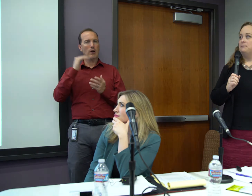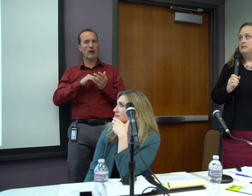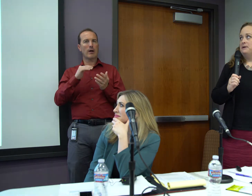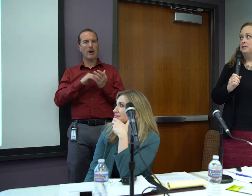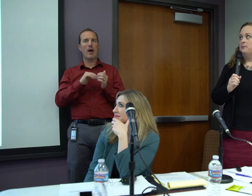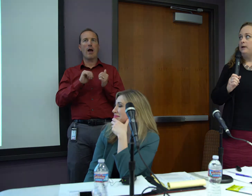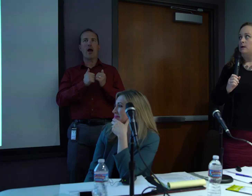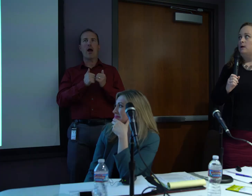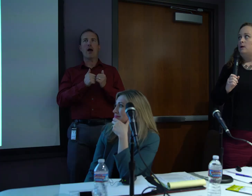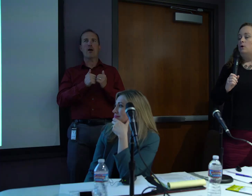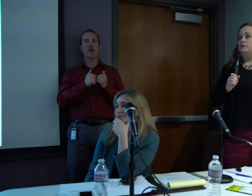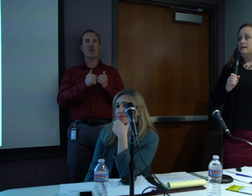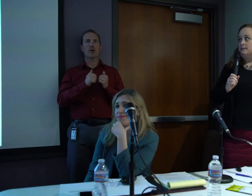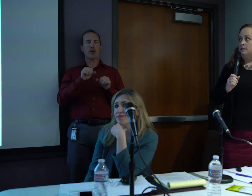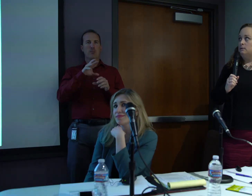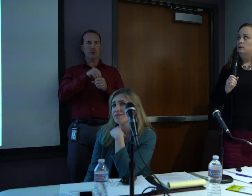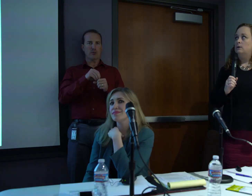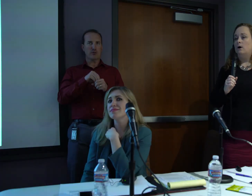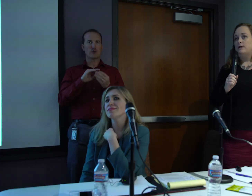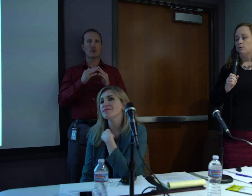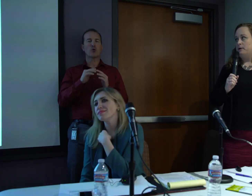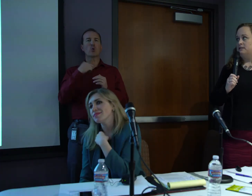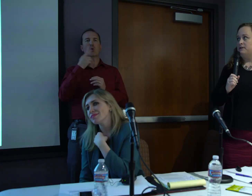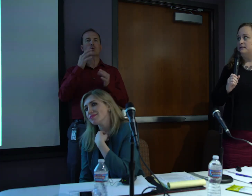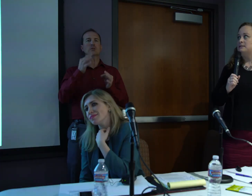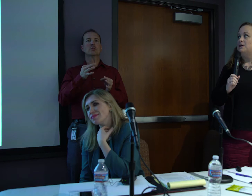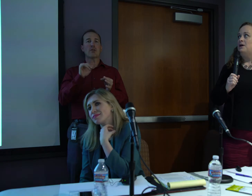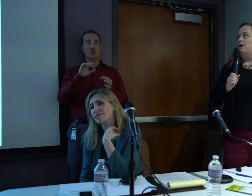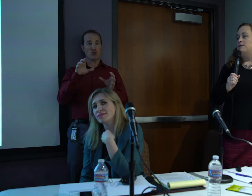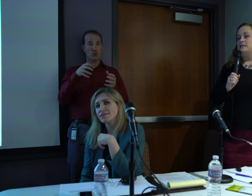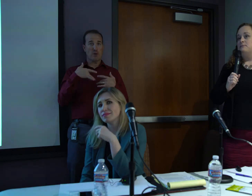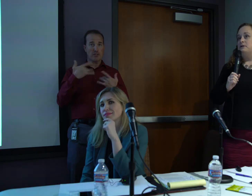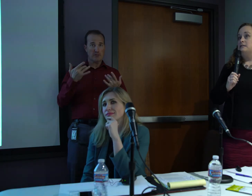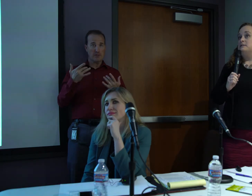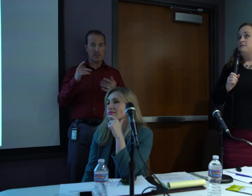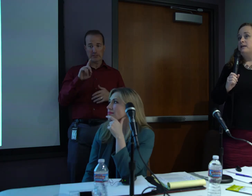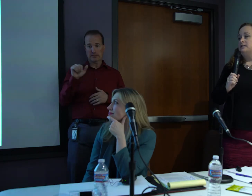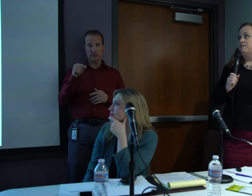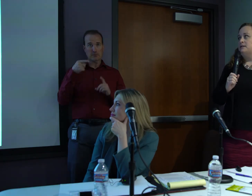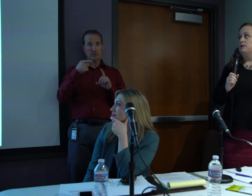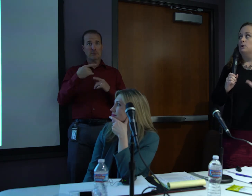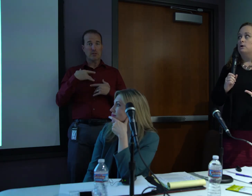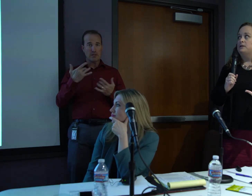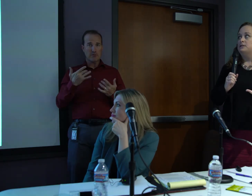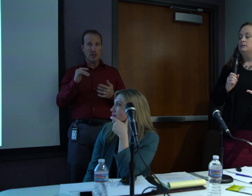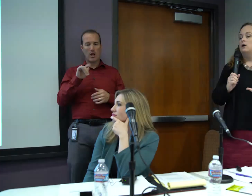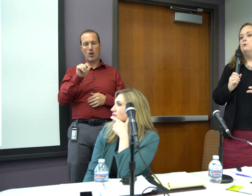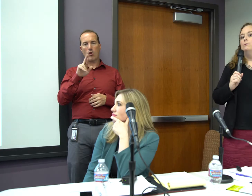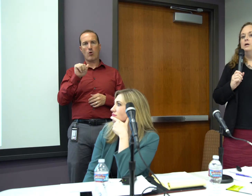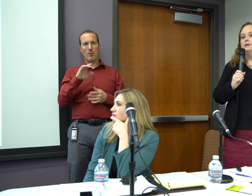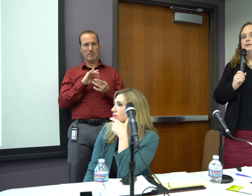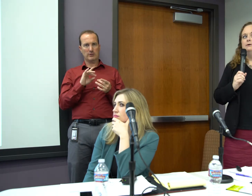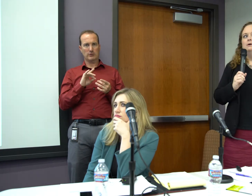do residents participate in the community? Who decides it? Are they group activities? Are they disability-specific activities? So like Laura mentioned,